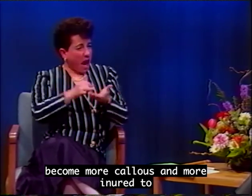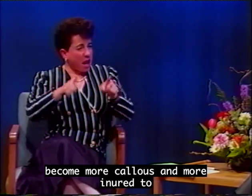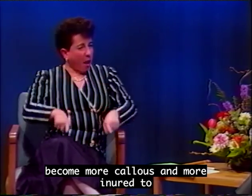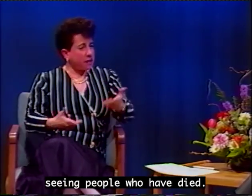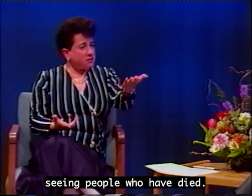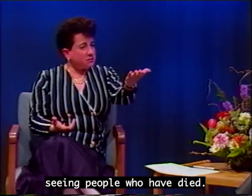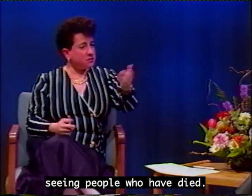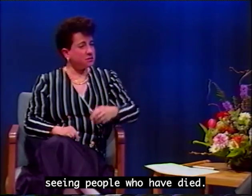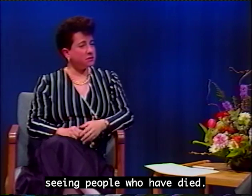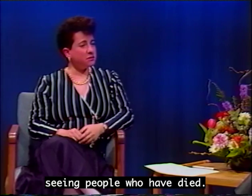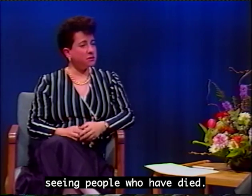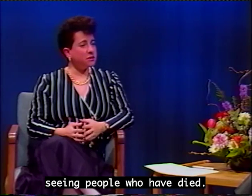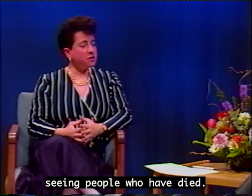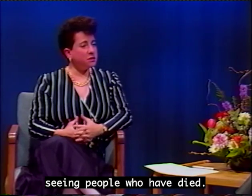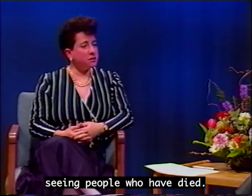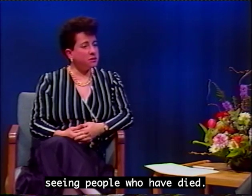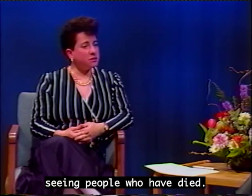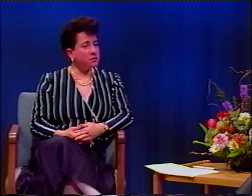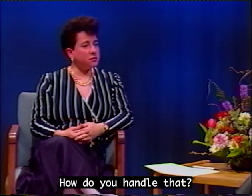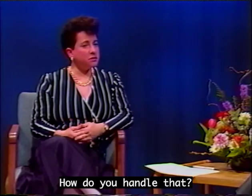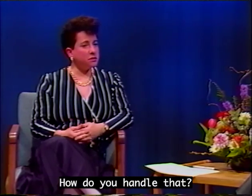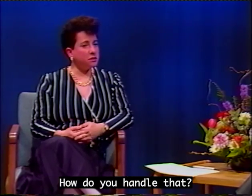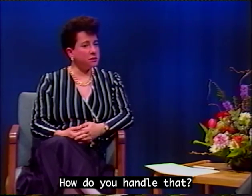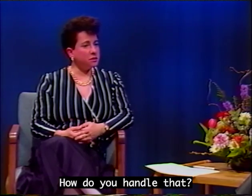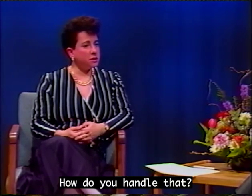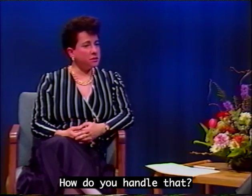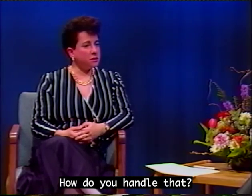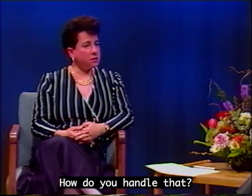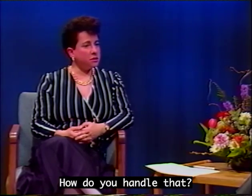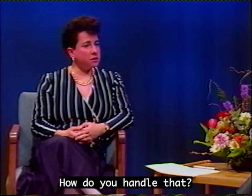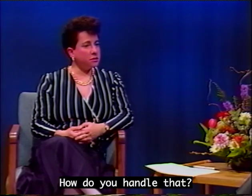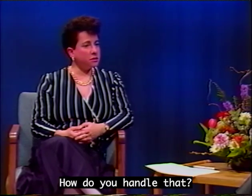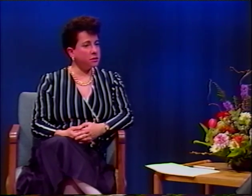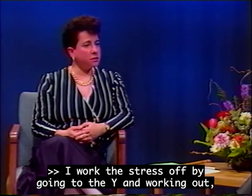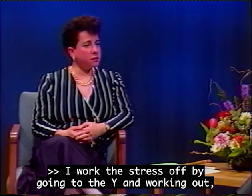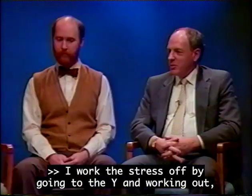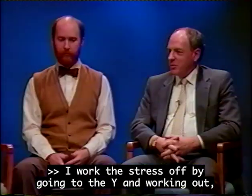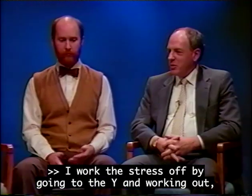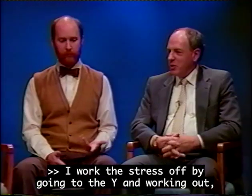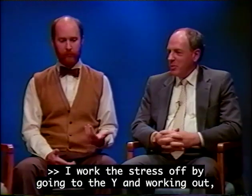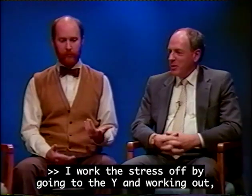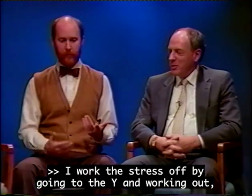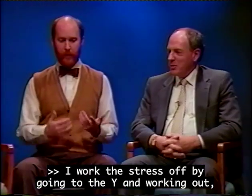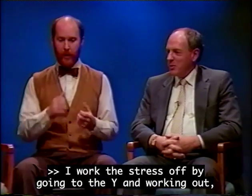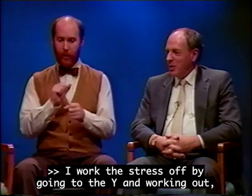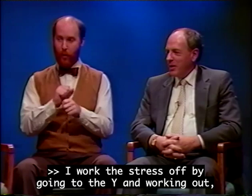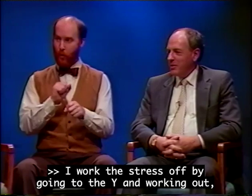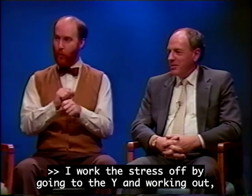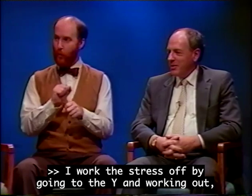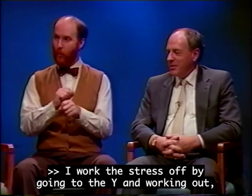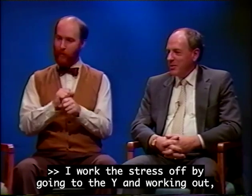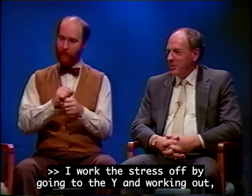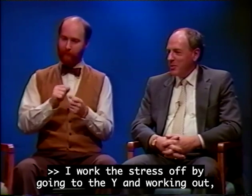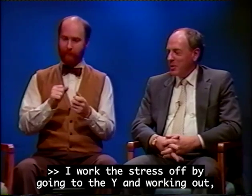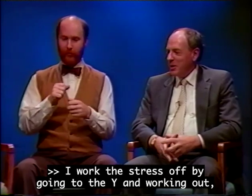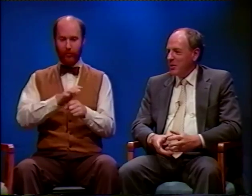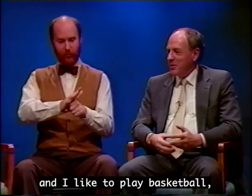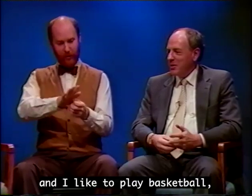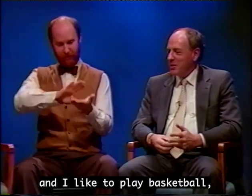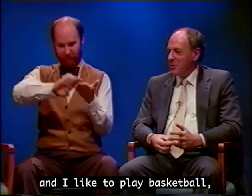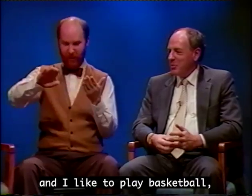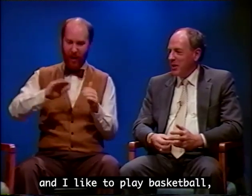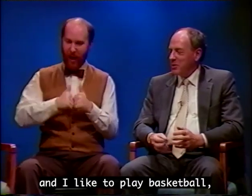to seeing people who have died. How do you handle that? I work the stress off by going to the Y and working